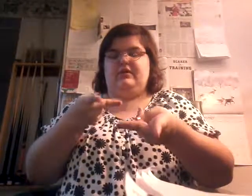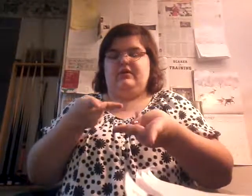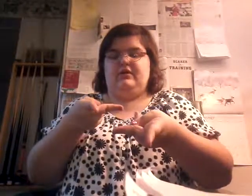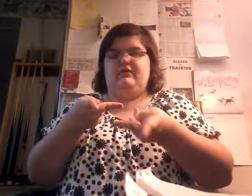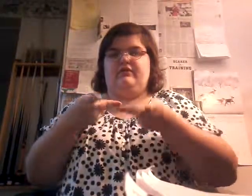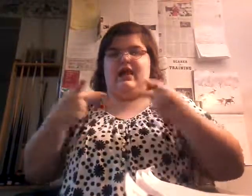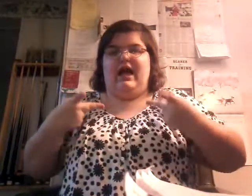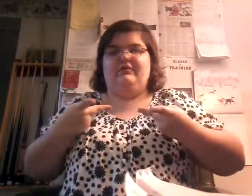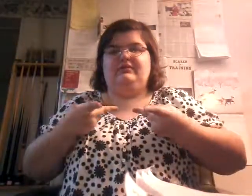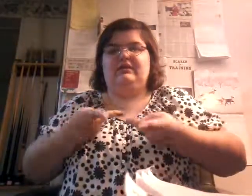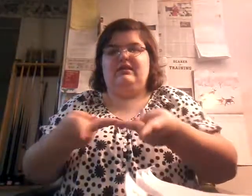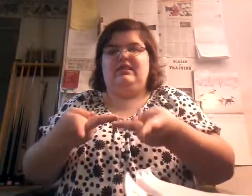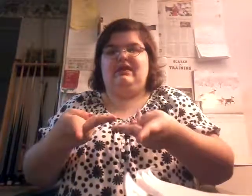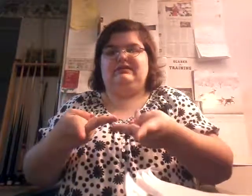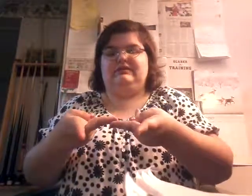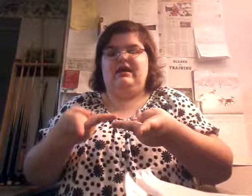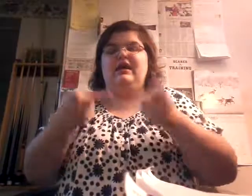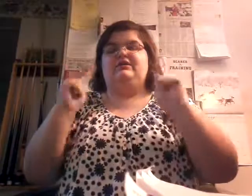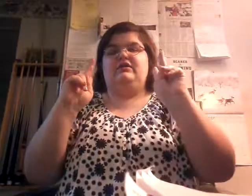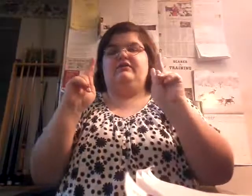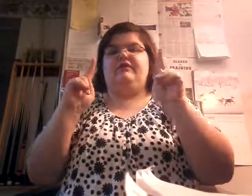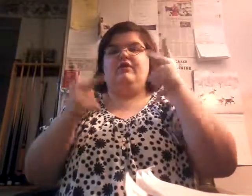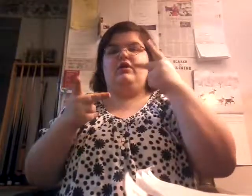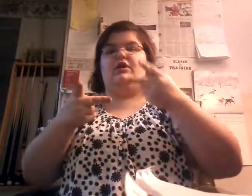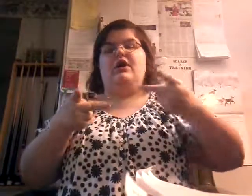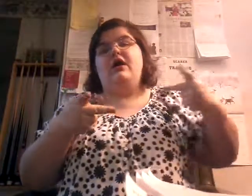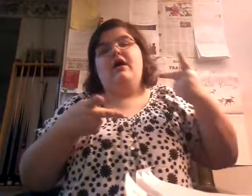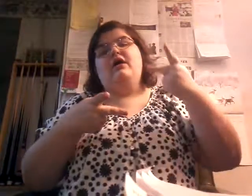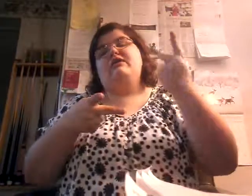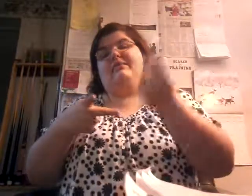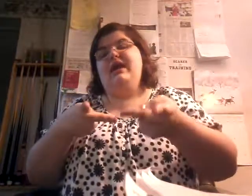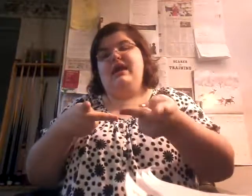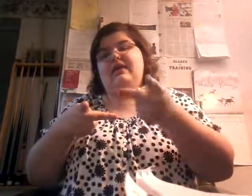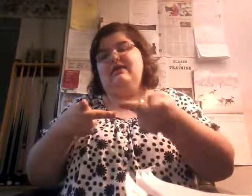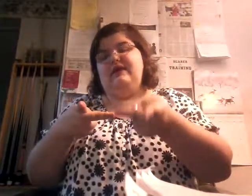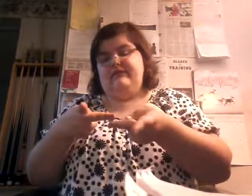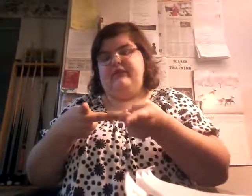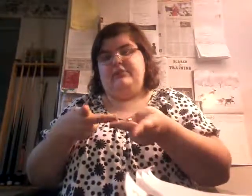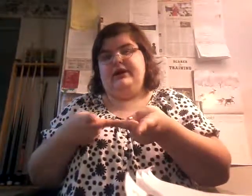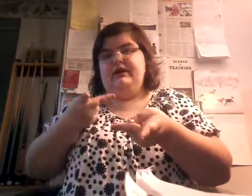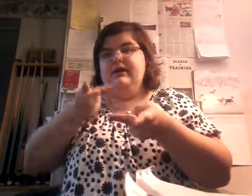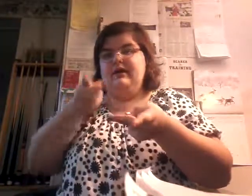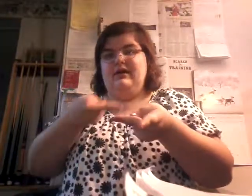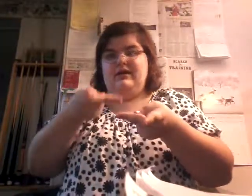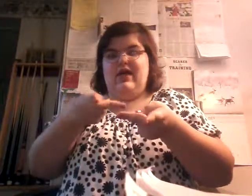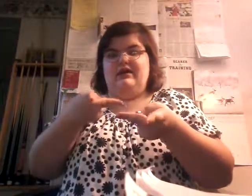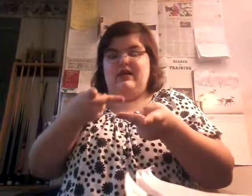going to go out like this. So your dominant hand leads forward and your